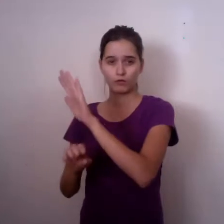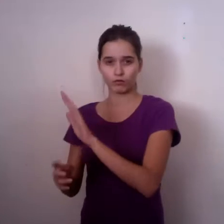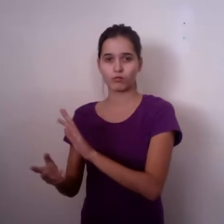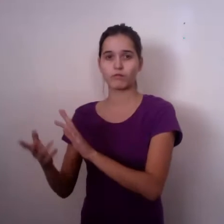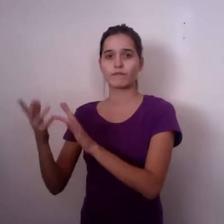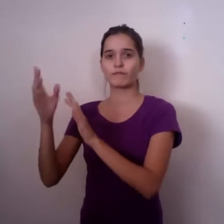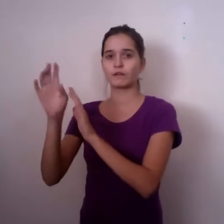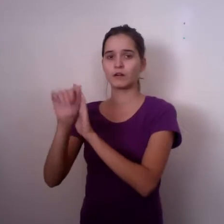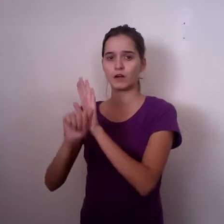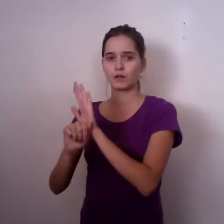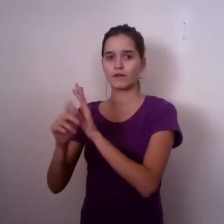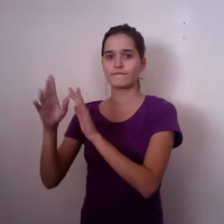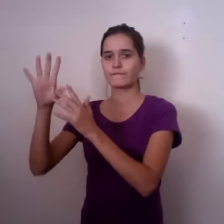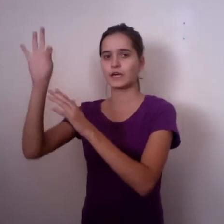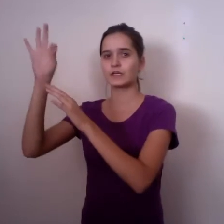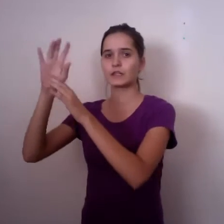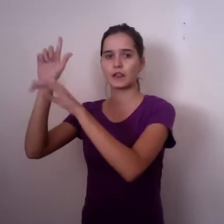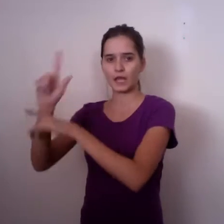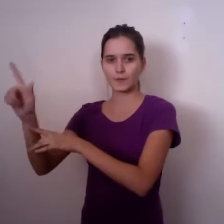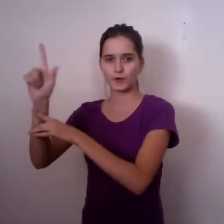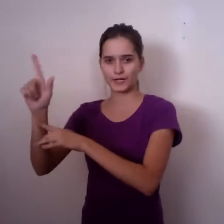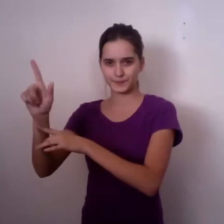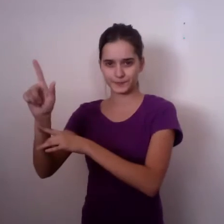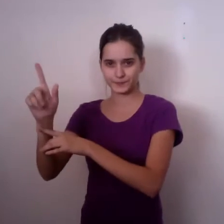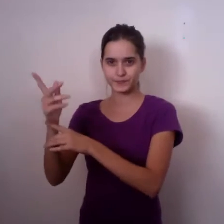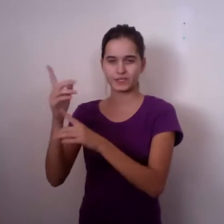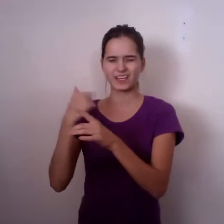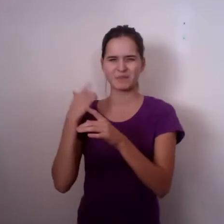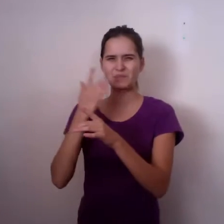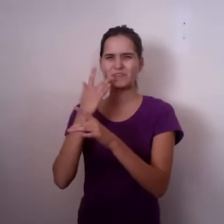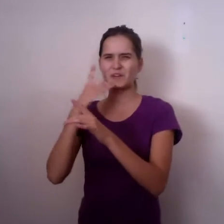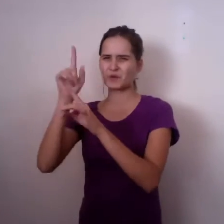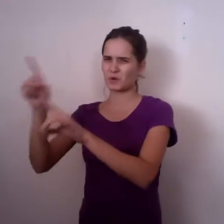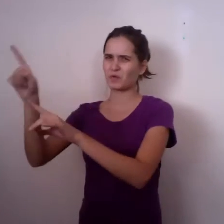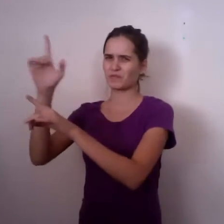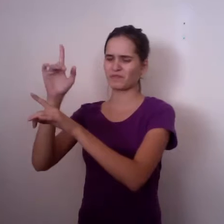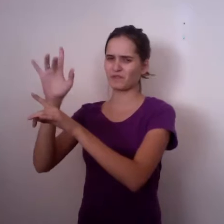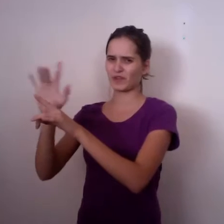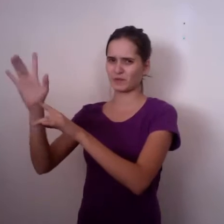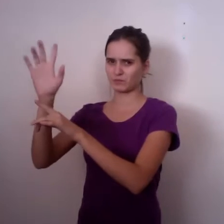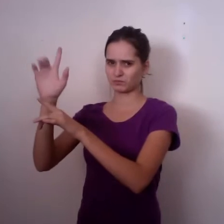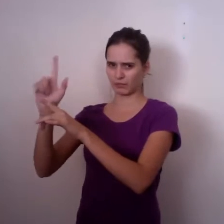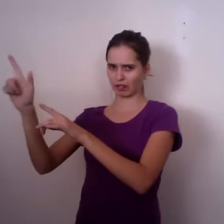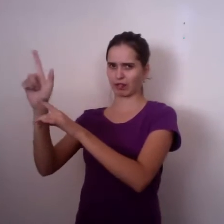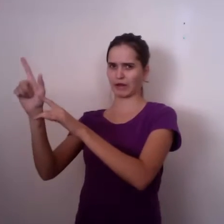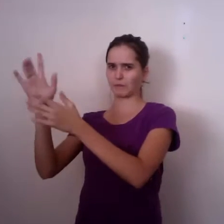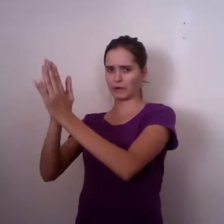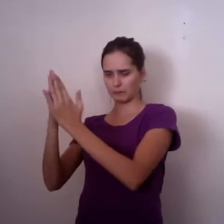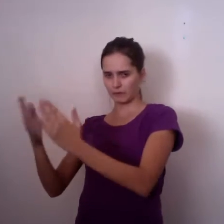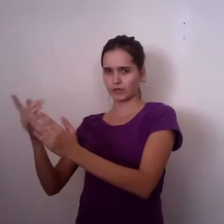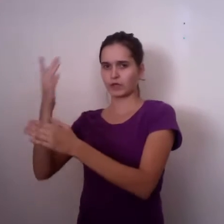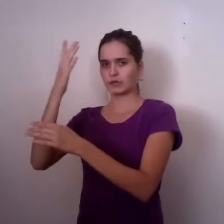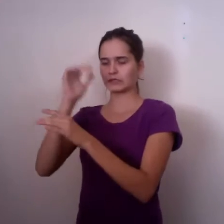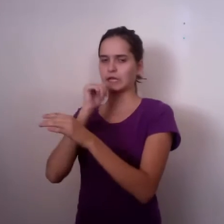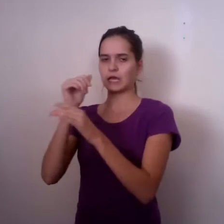use the computer system in the library instead of looking on the web, even though I know the web is the way of the future. I'm a little old-fashioned, and I